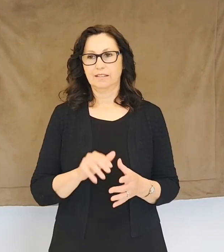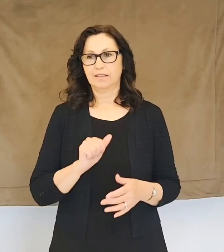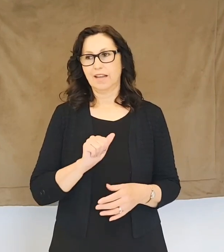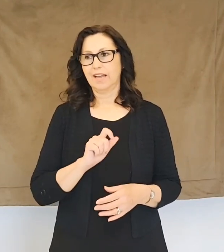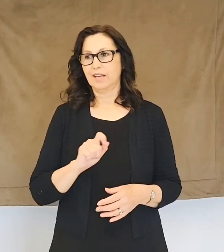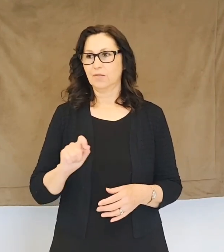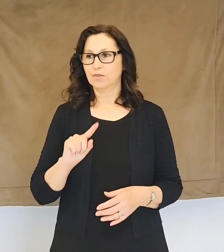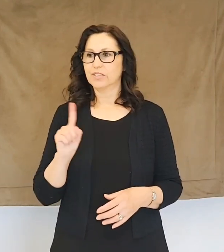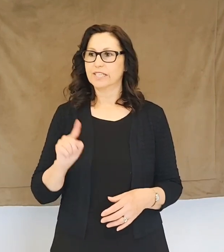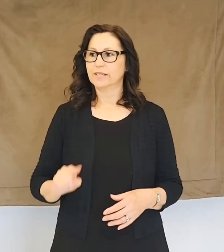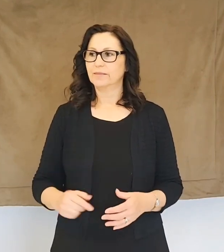A through Z.